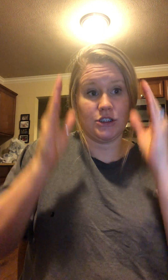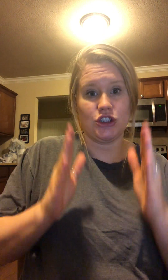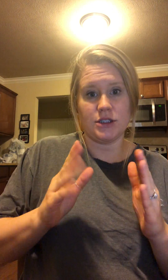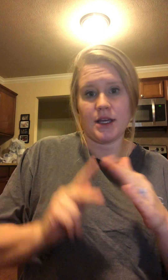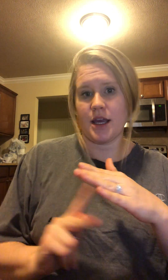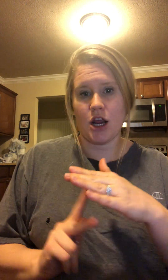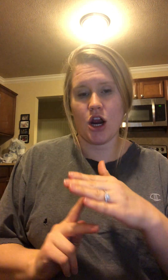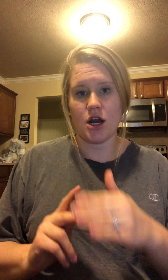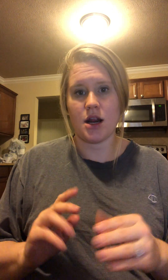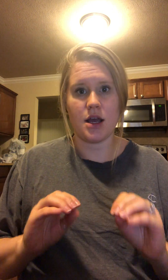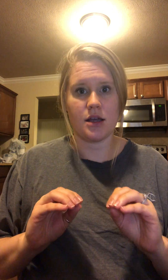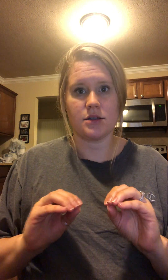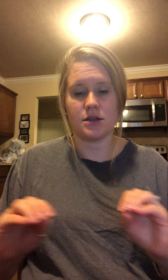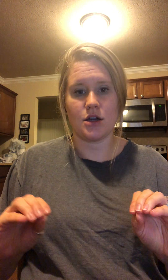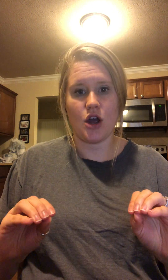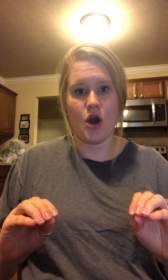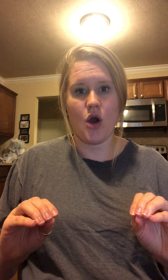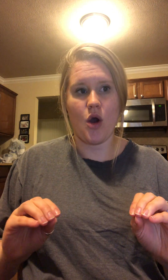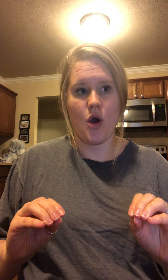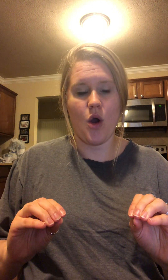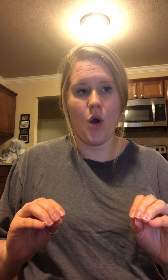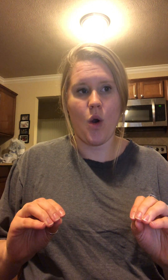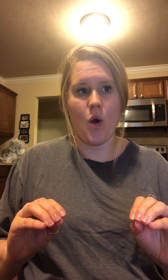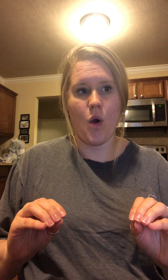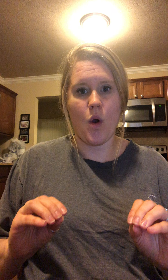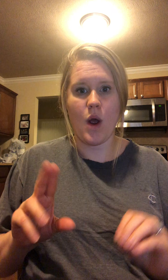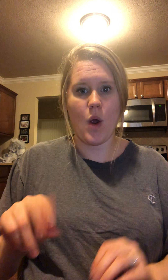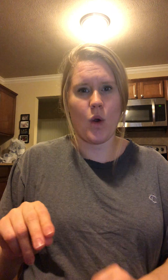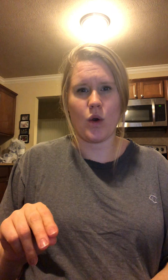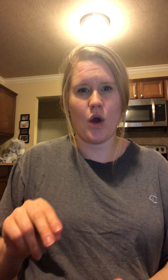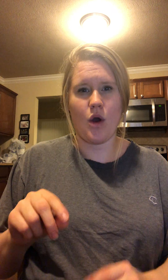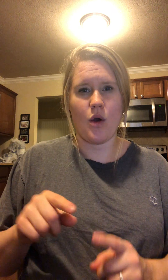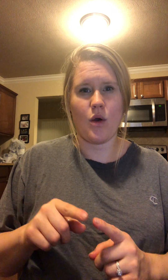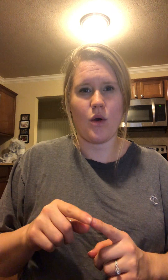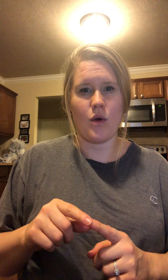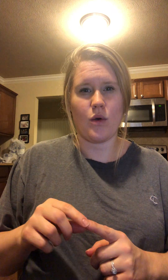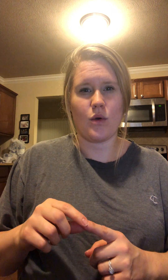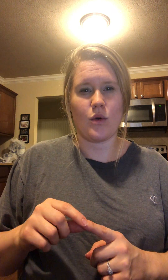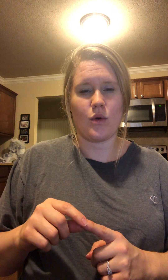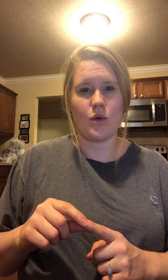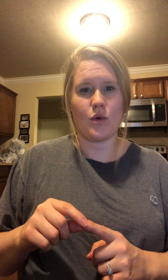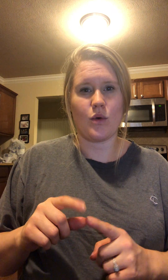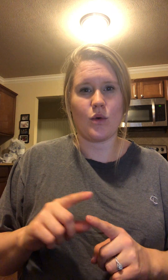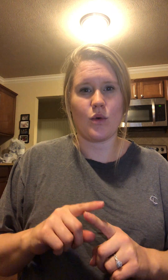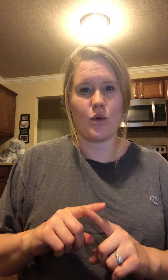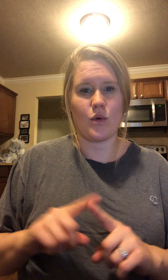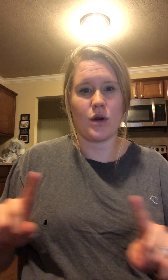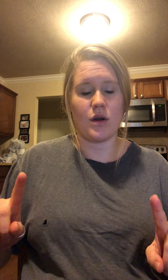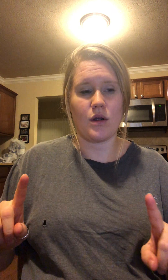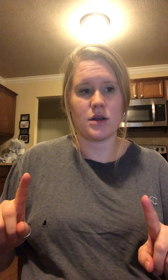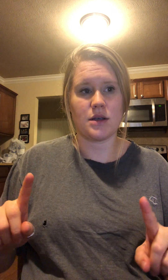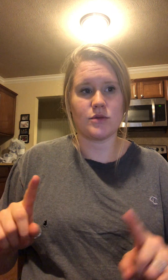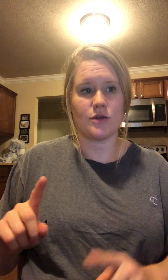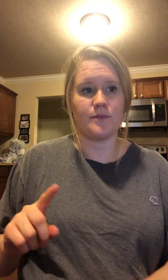exception. Special area teachers help mirror the curriculum being taught in class with their